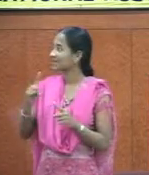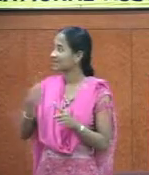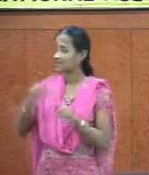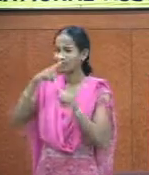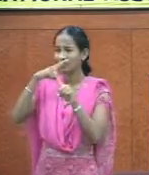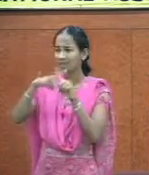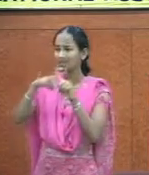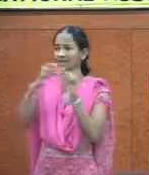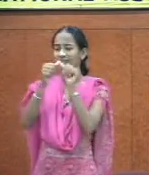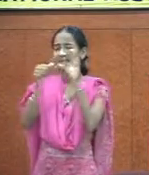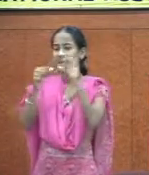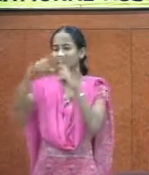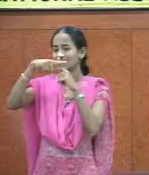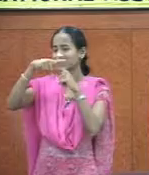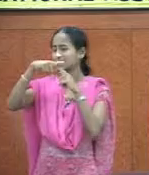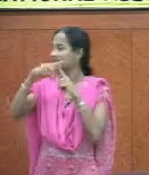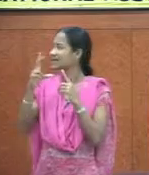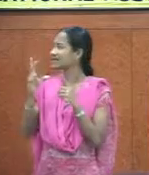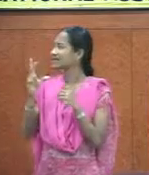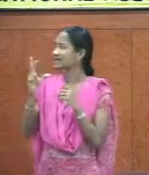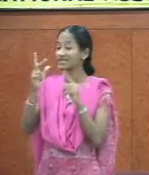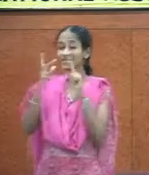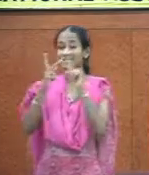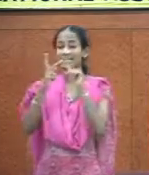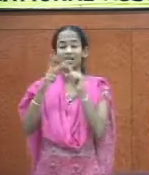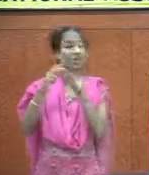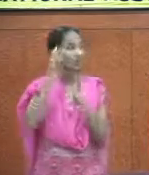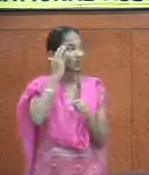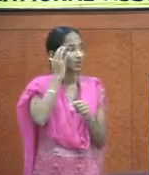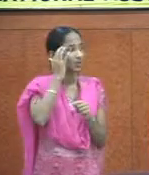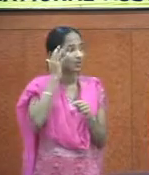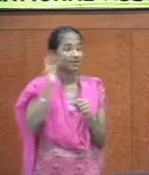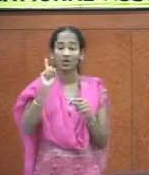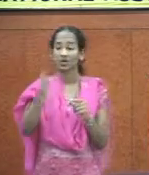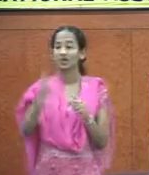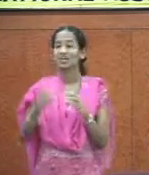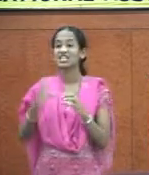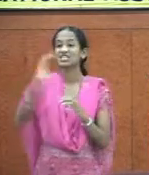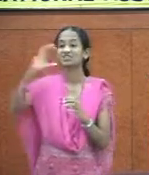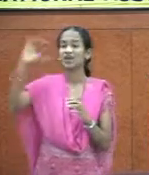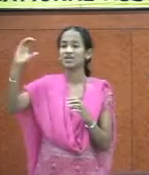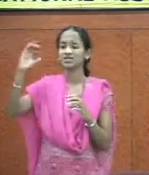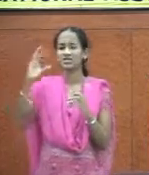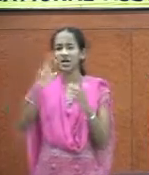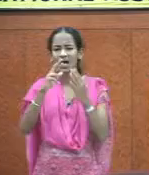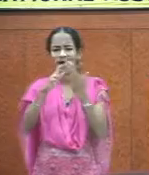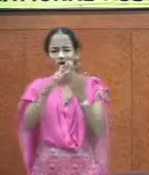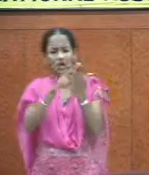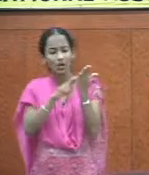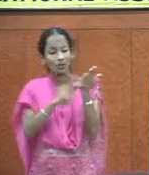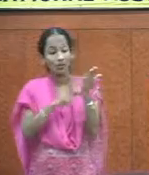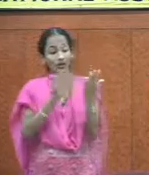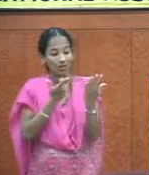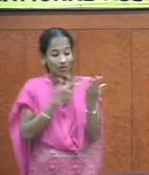positive act. Secondly, we need to read Chief Commissioner's office reports and see what they are,